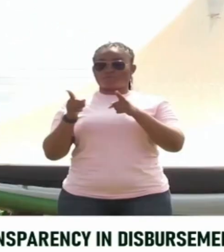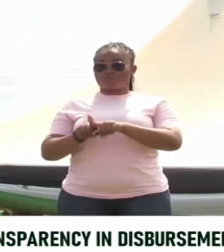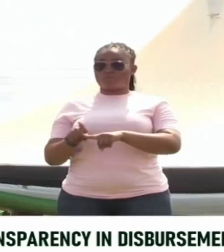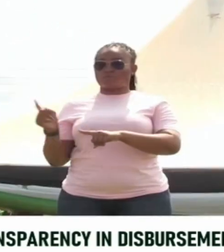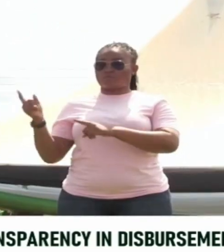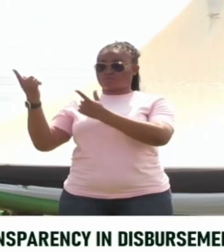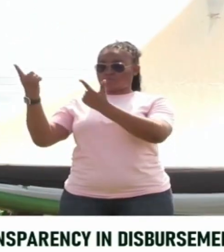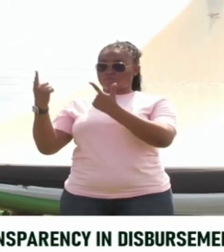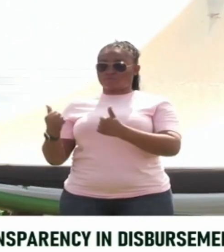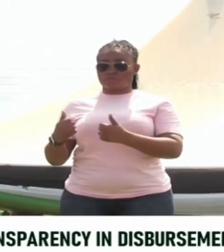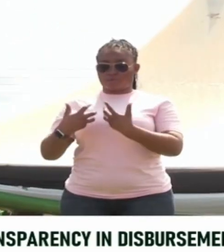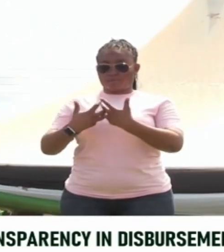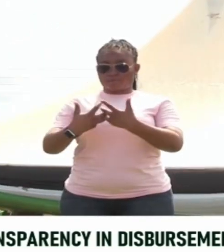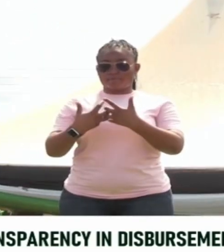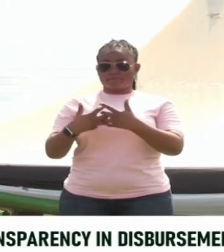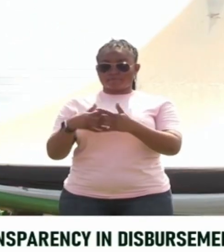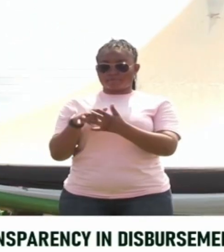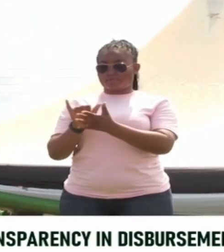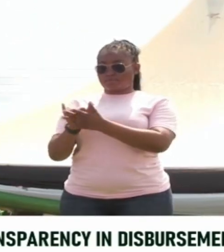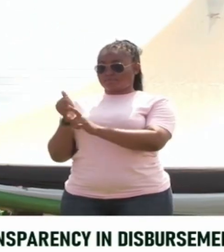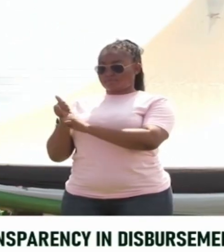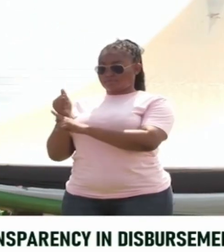project.